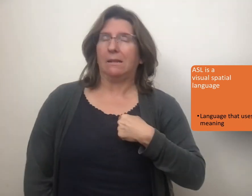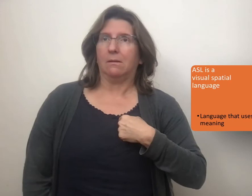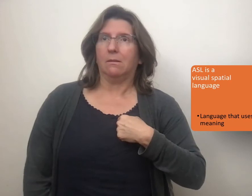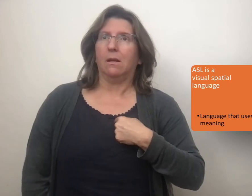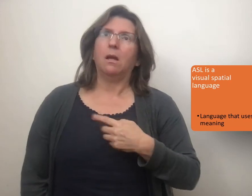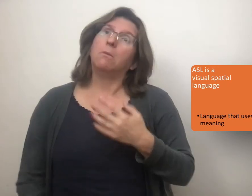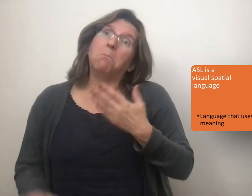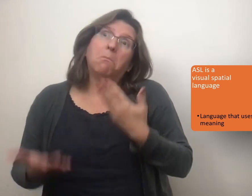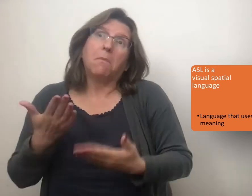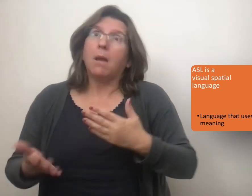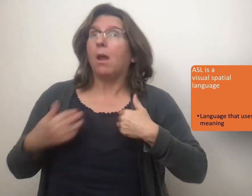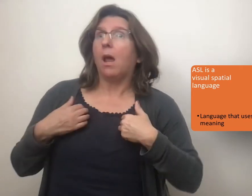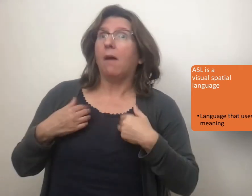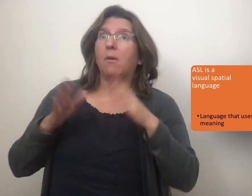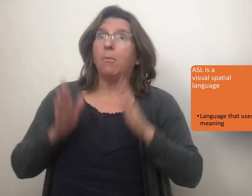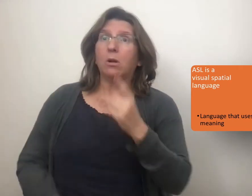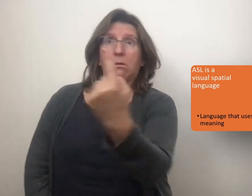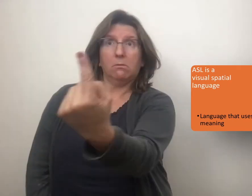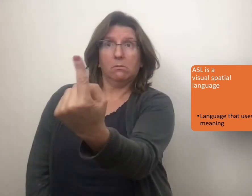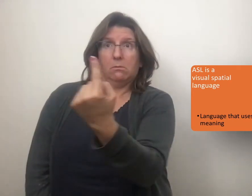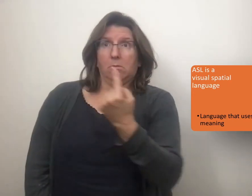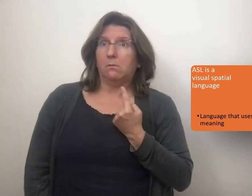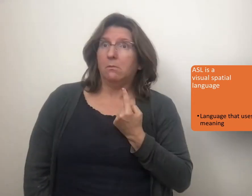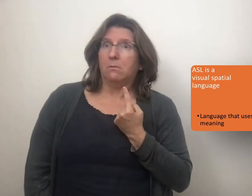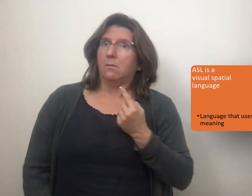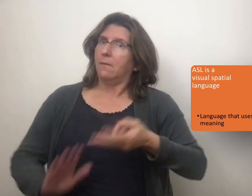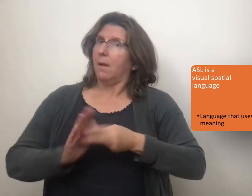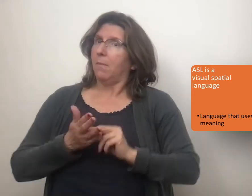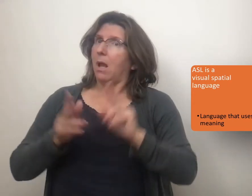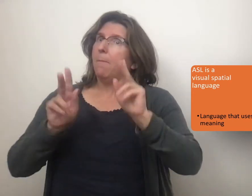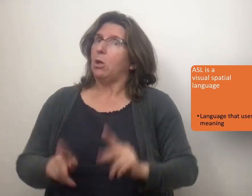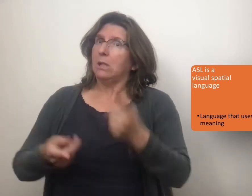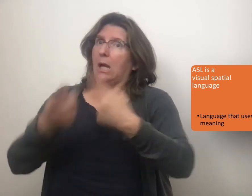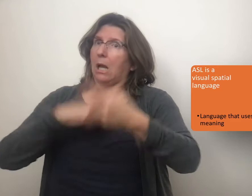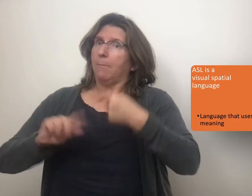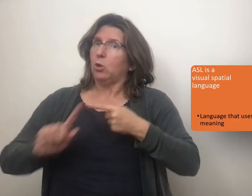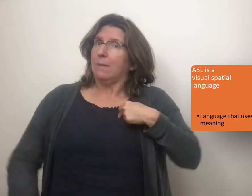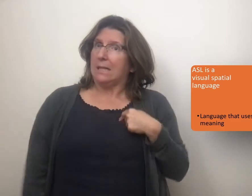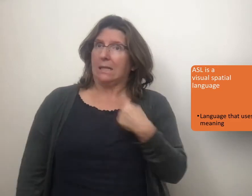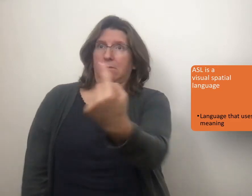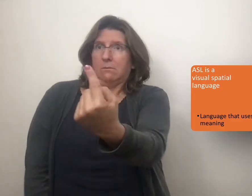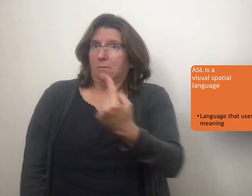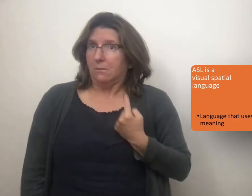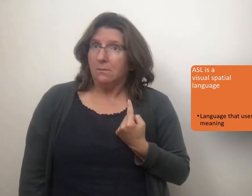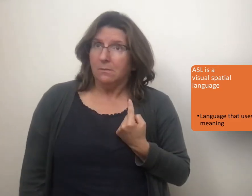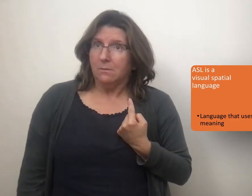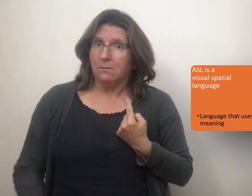The movement and space indicate toward, away, to, from,